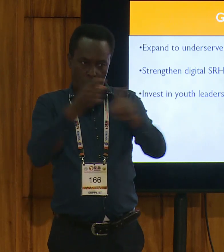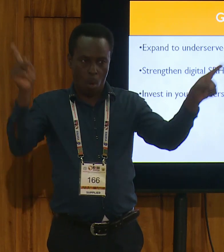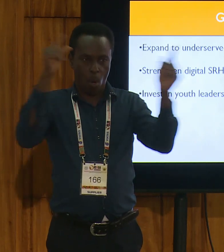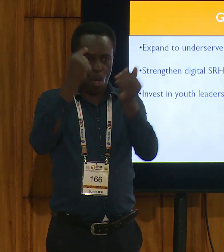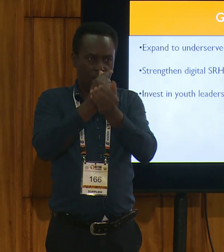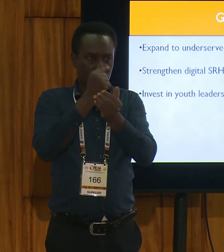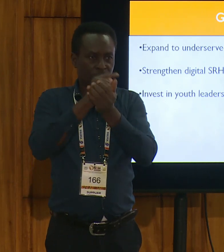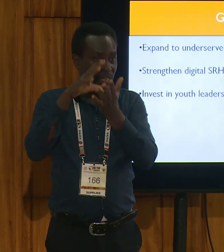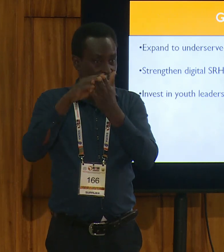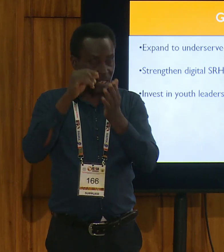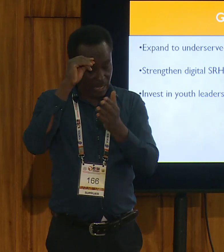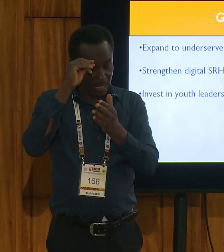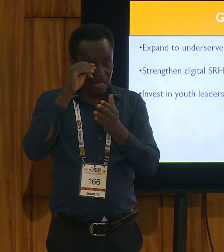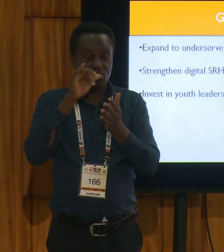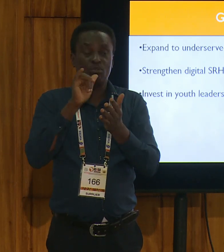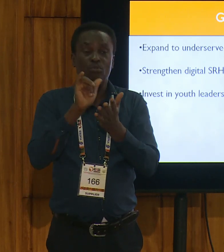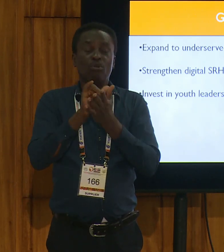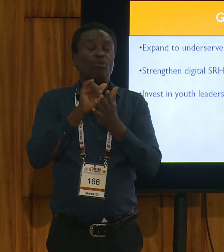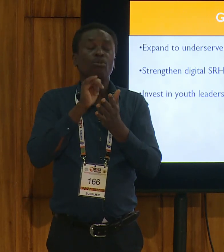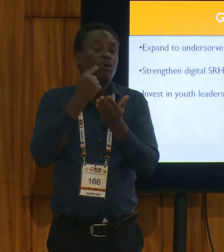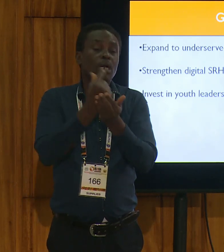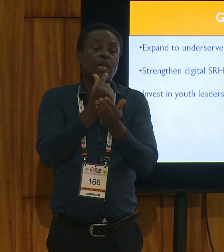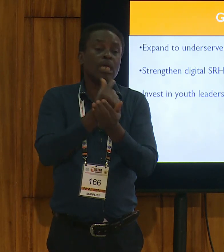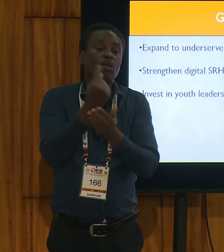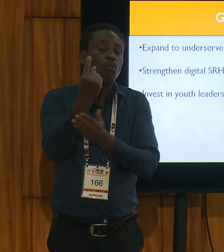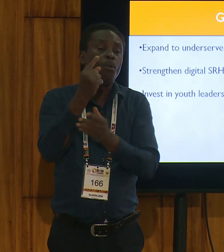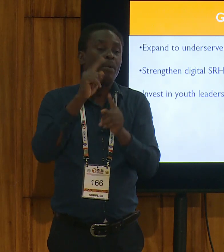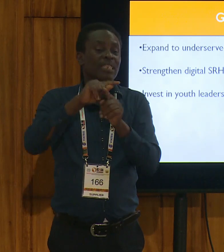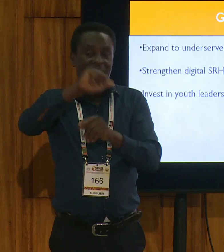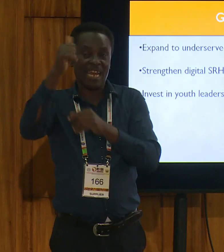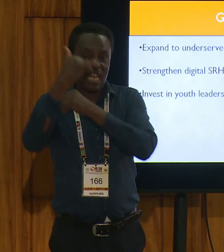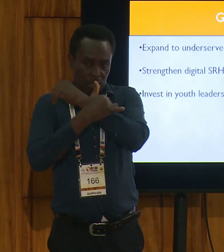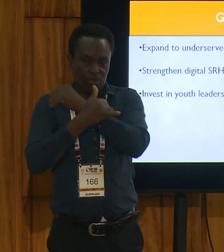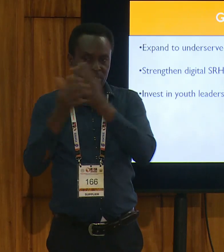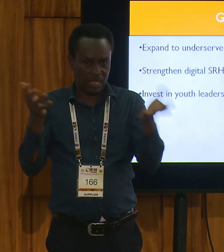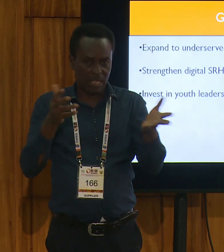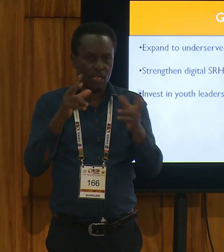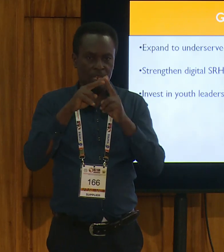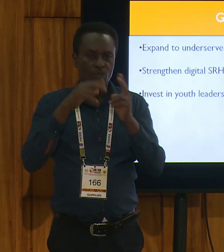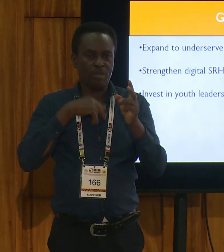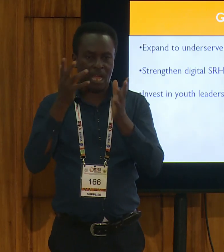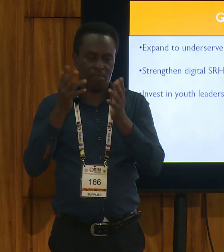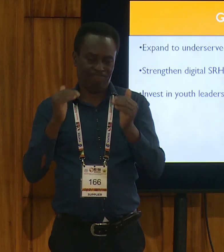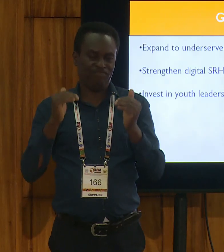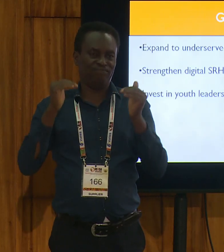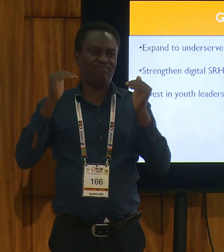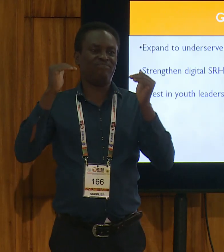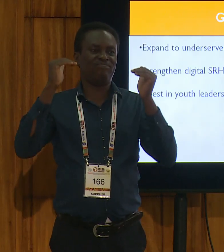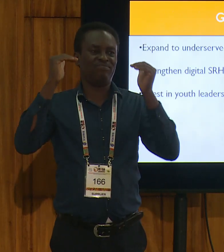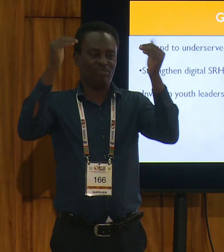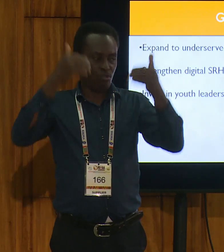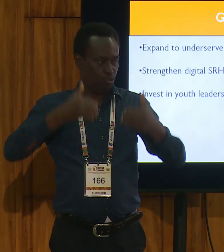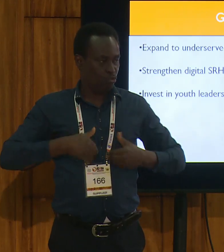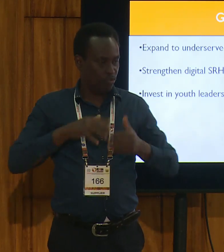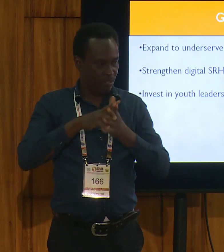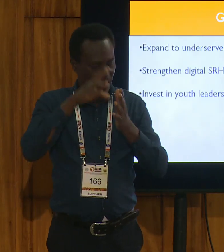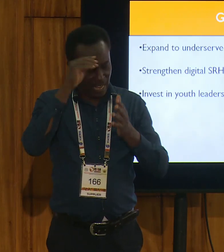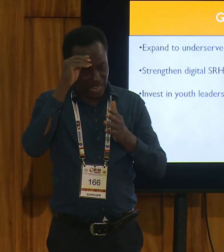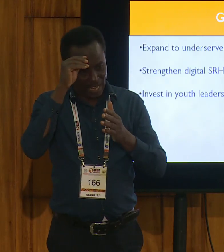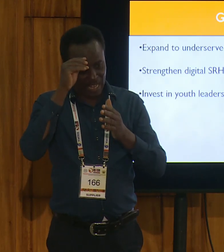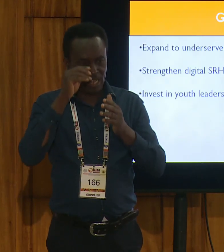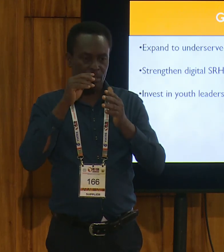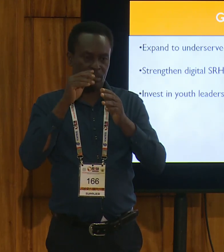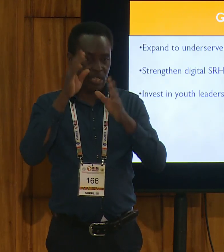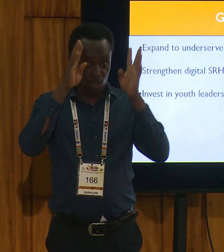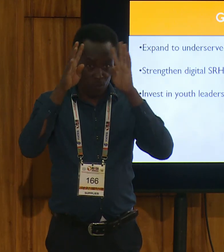I learned it's not only Ghana, there are some other countries here, so that we can scale up the youth-led innovations